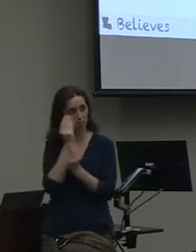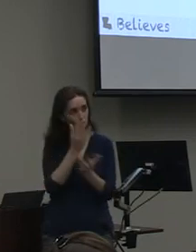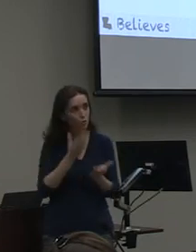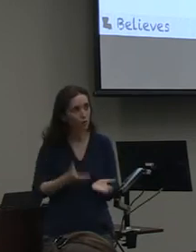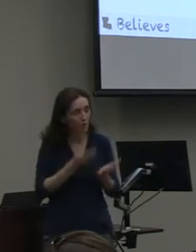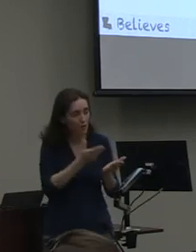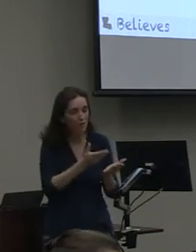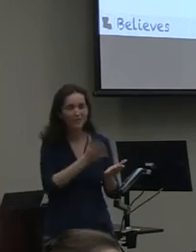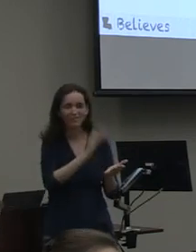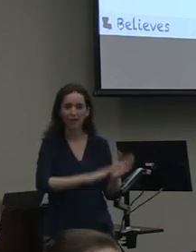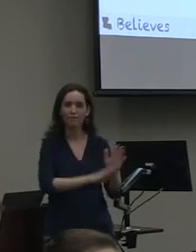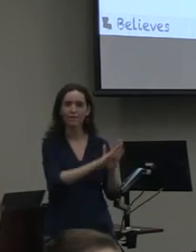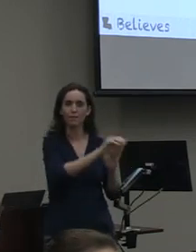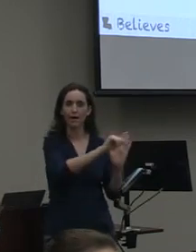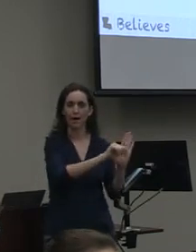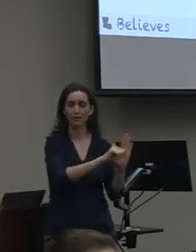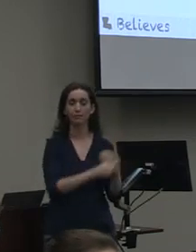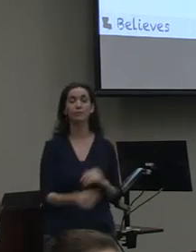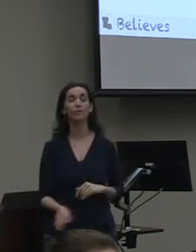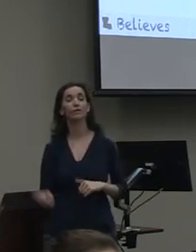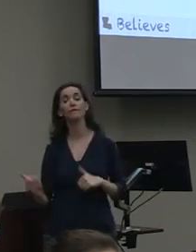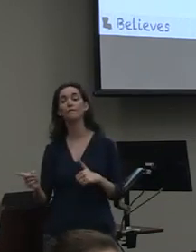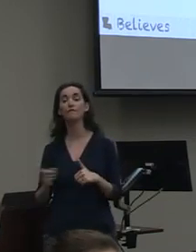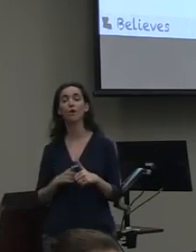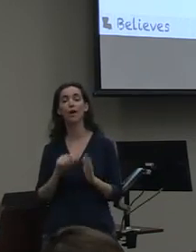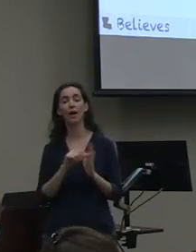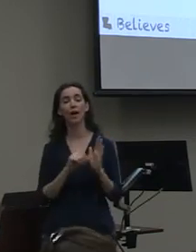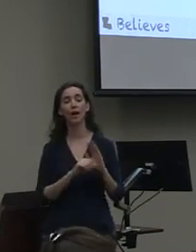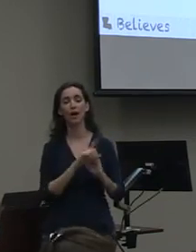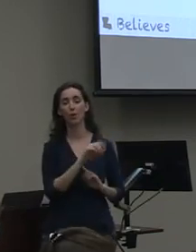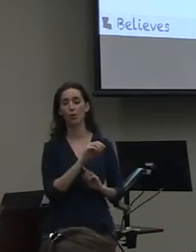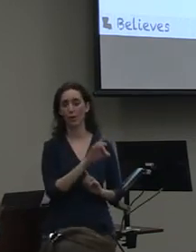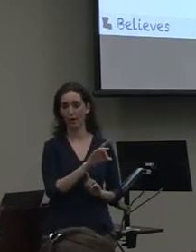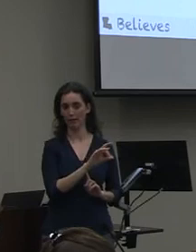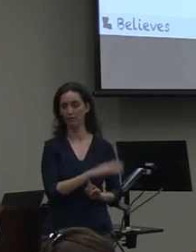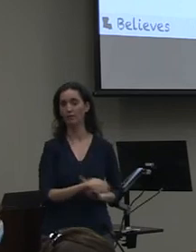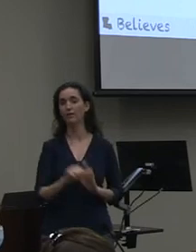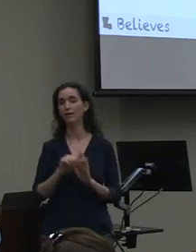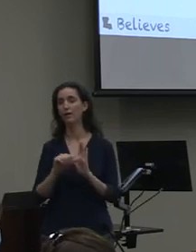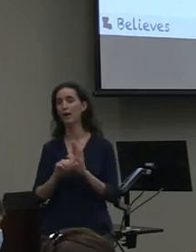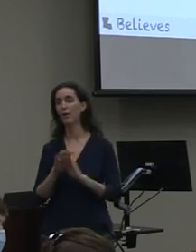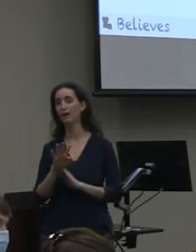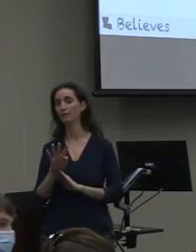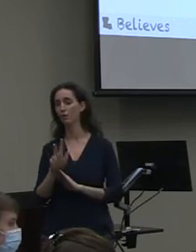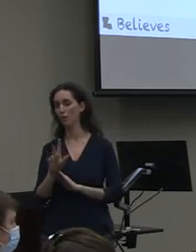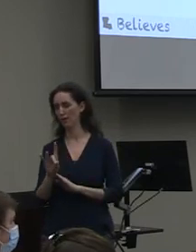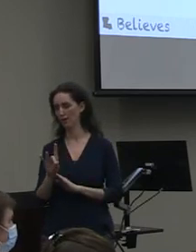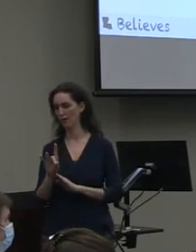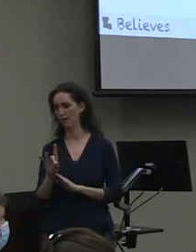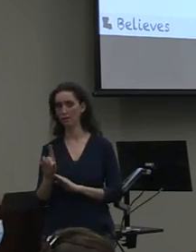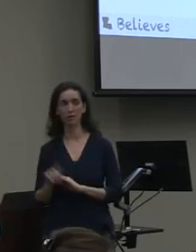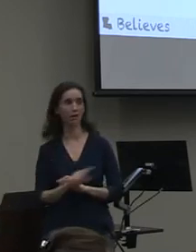The first of which is Act 108, the other is Act 438, and Act 108.